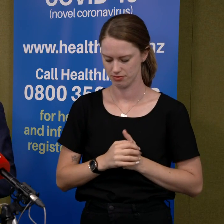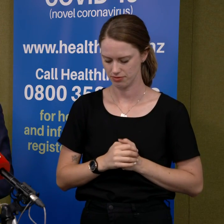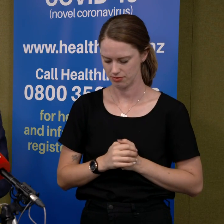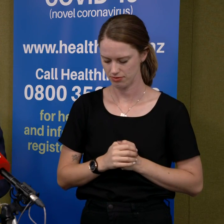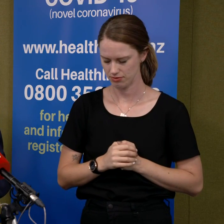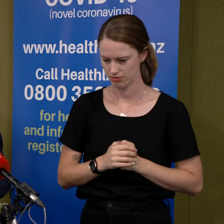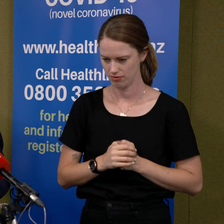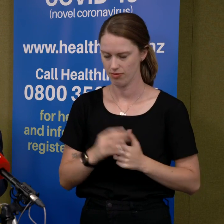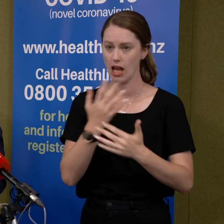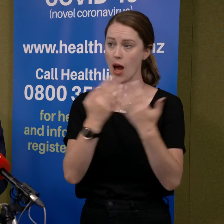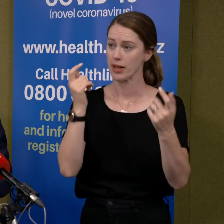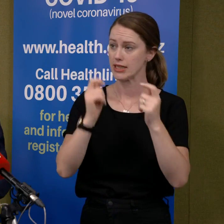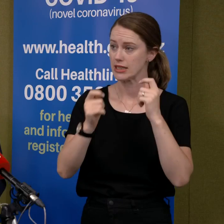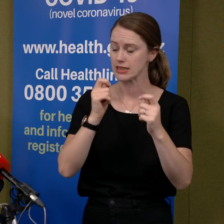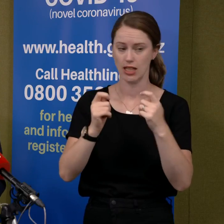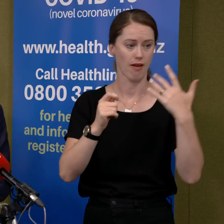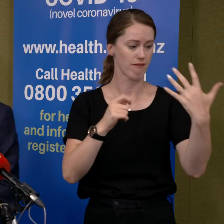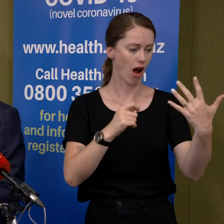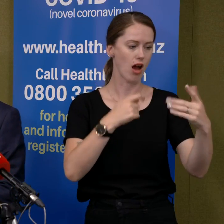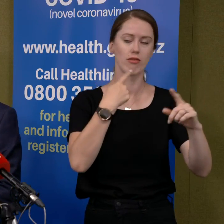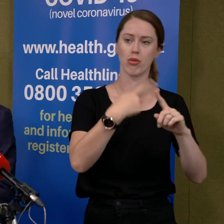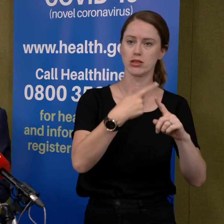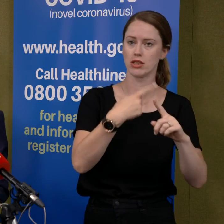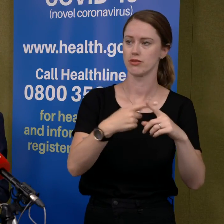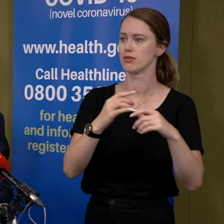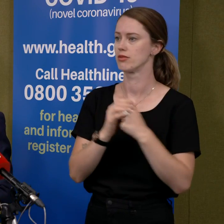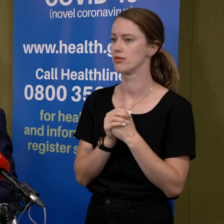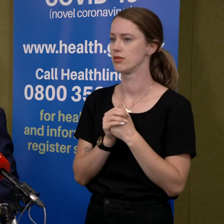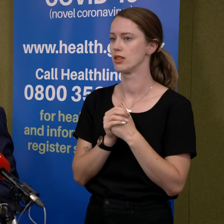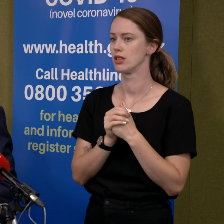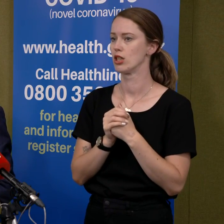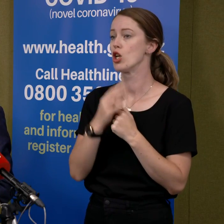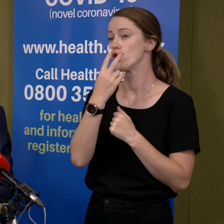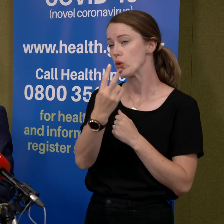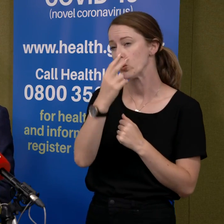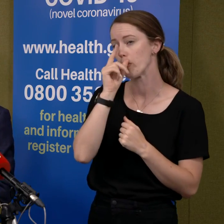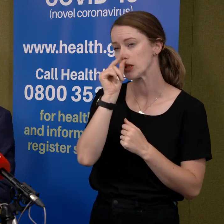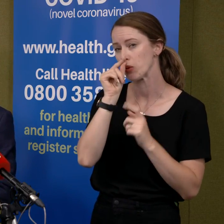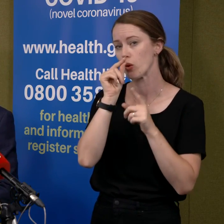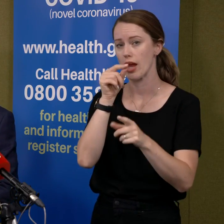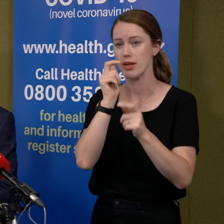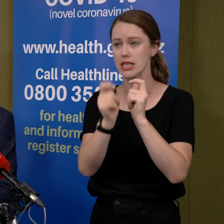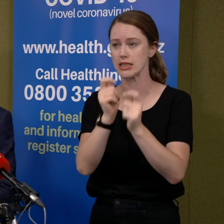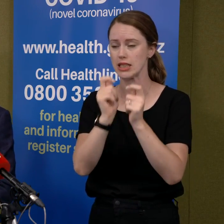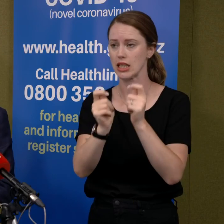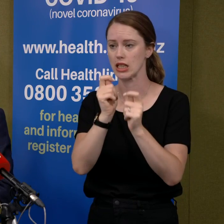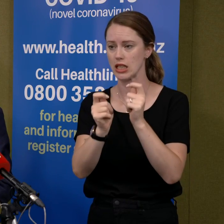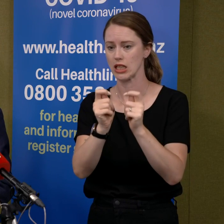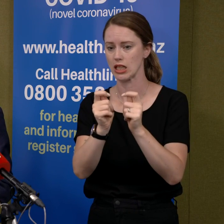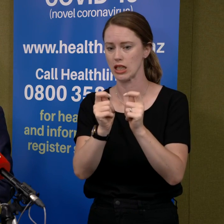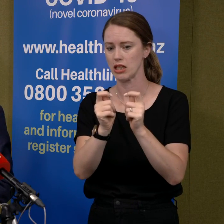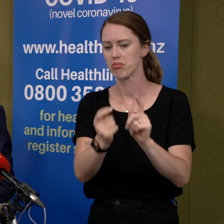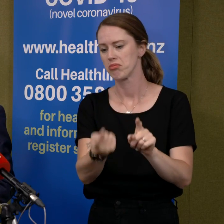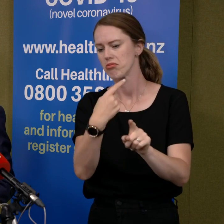In terms of the number of tests, we've had the 5 positive tests. We have the 2 probable cases that have been tested and have